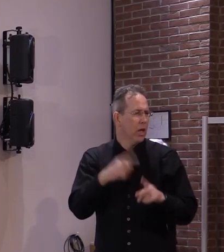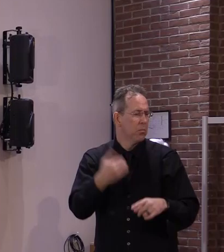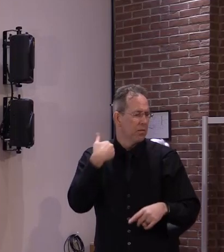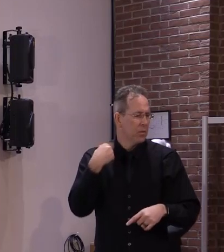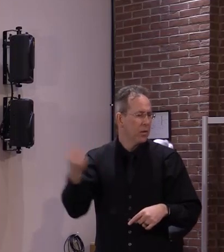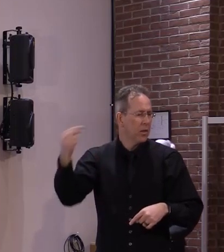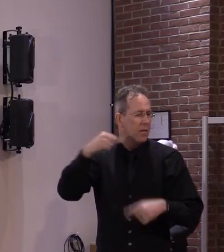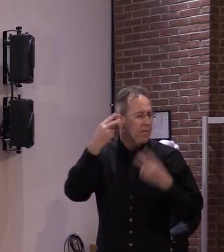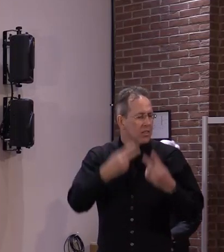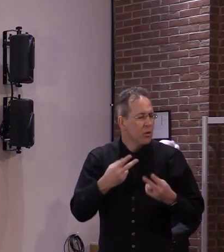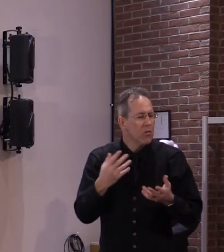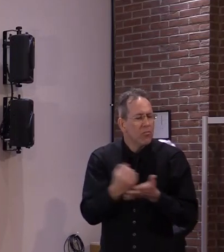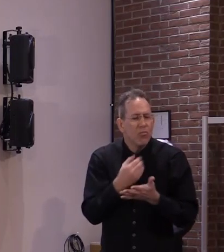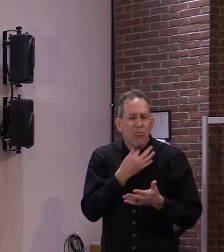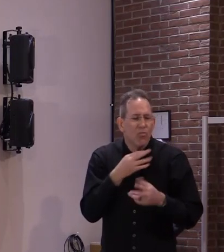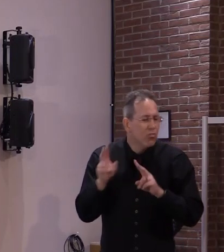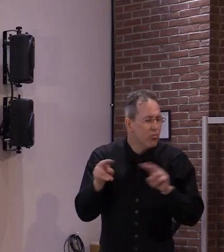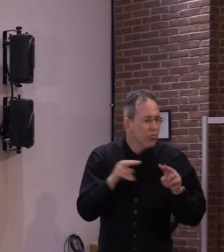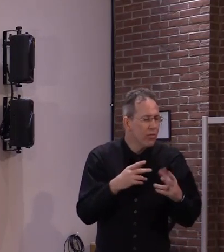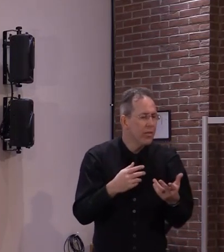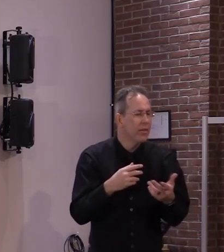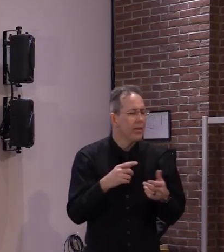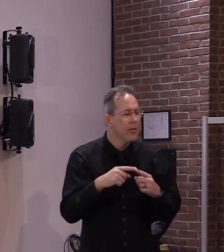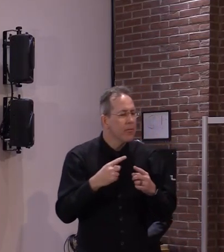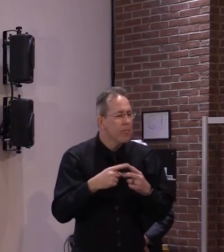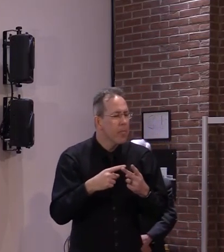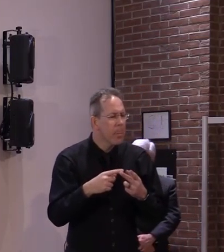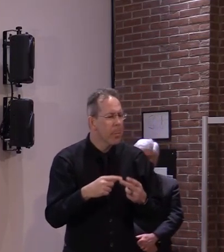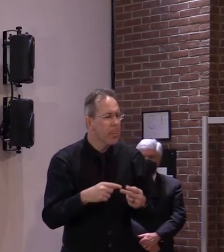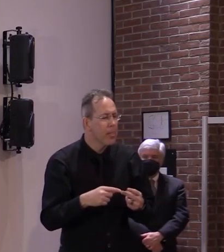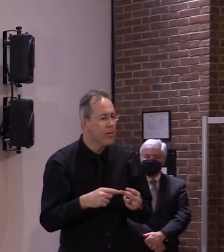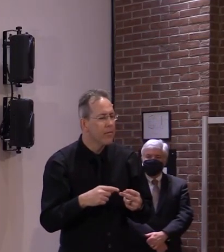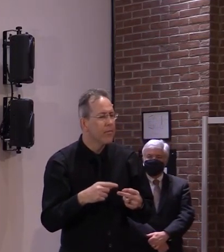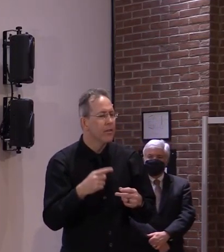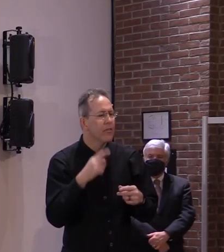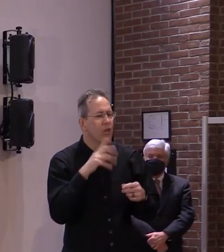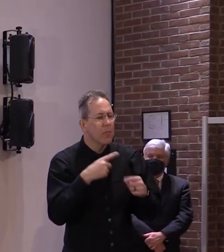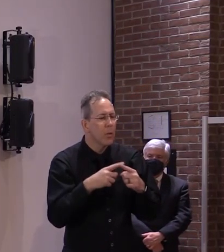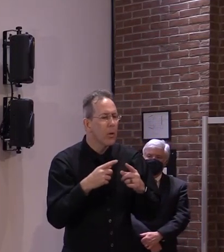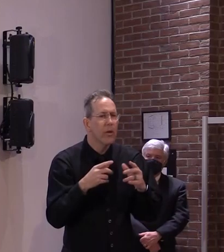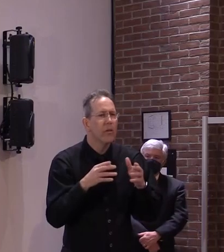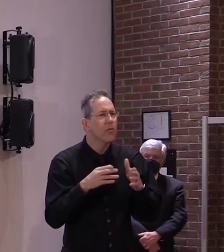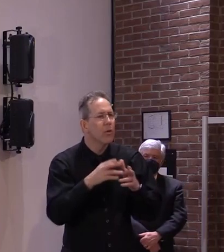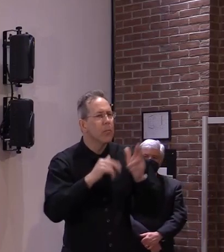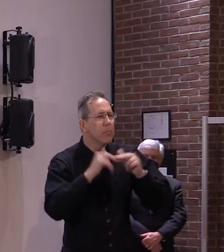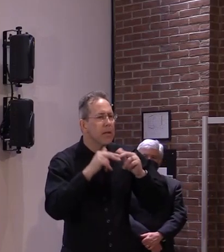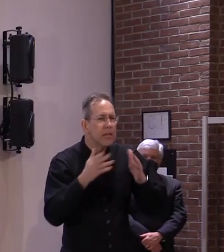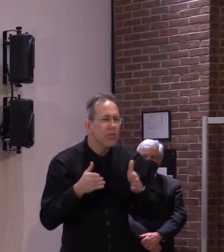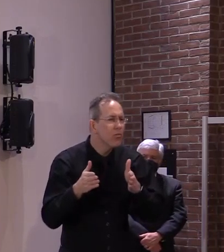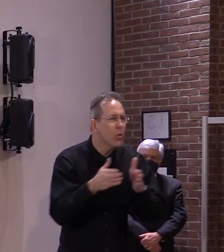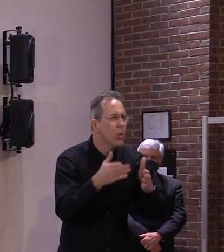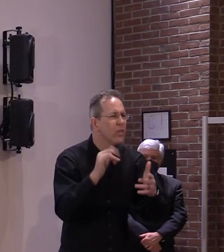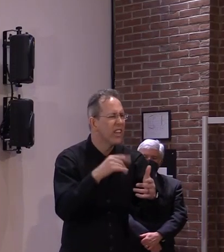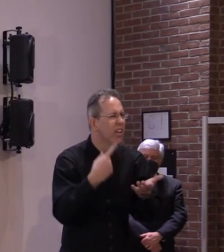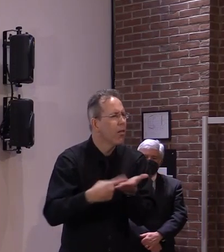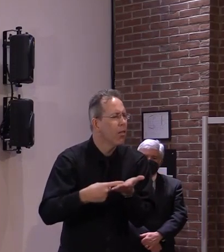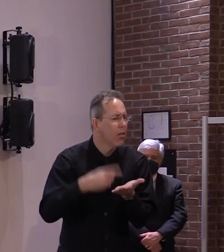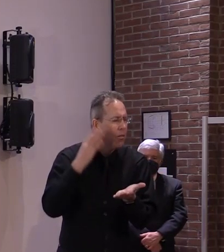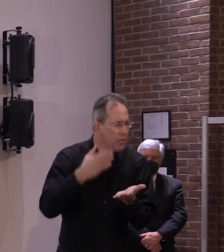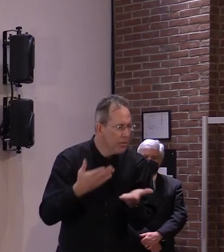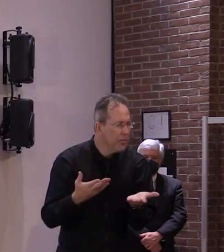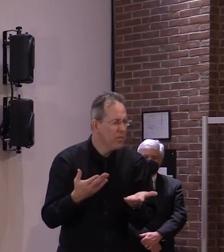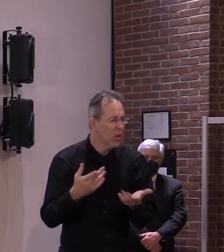is a 70-nation initiative led by China. Is Vermont participating in the Belt and Road Initiative, and in general, how